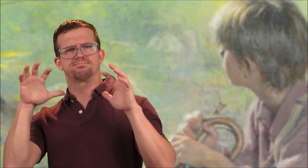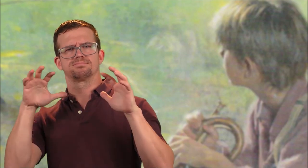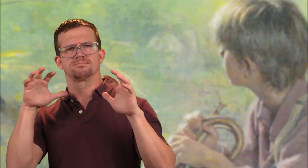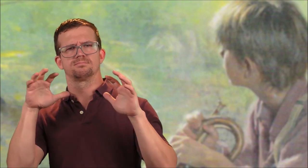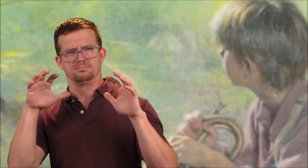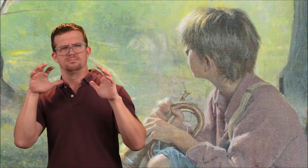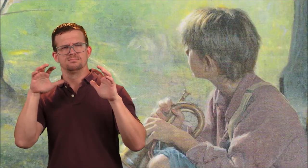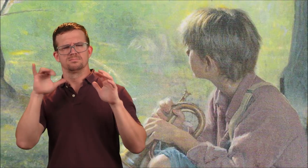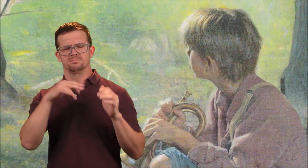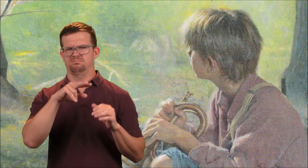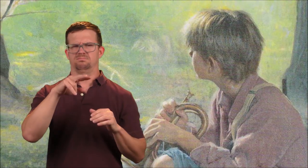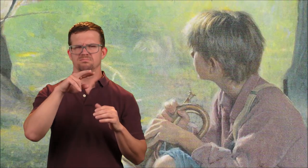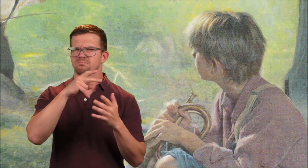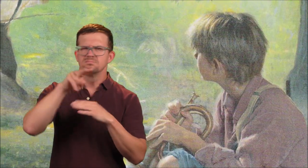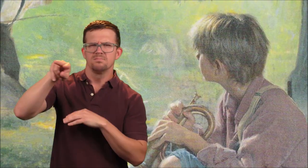retreat.